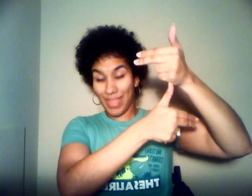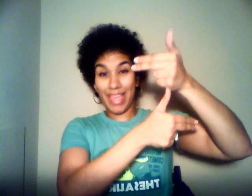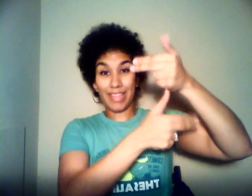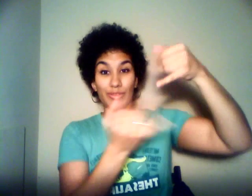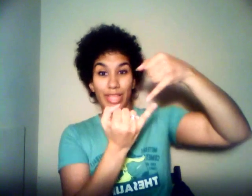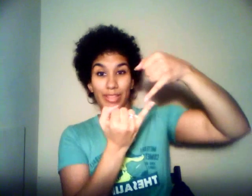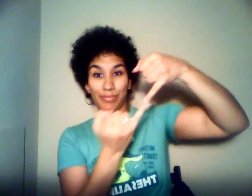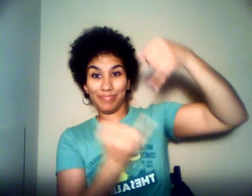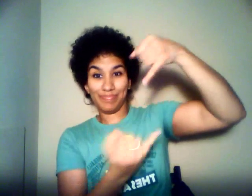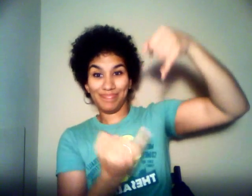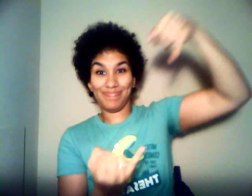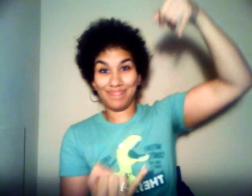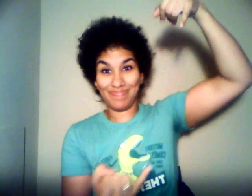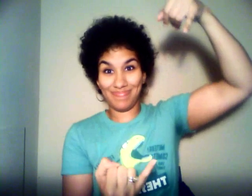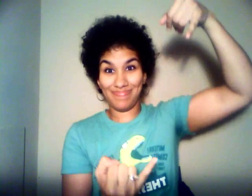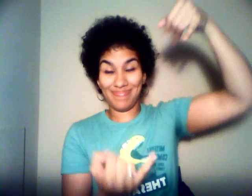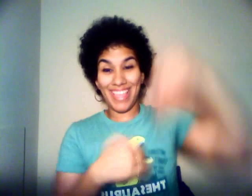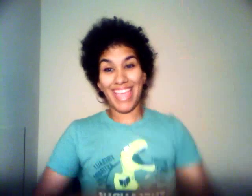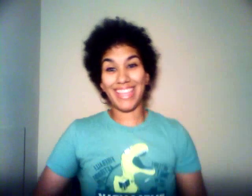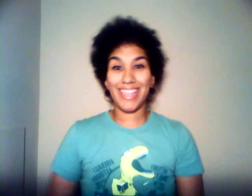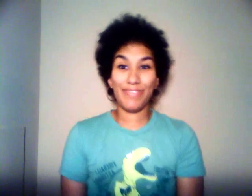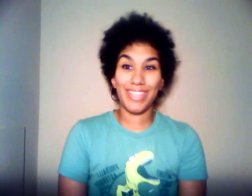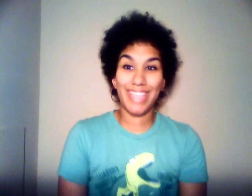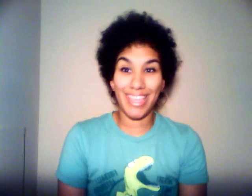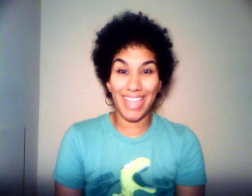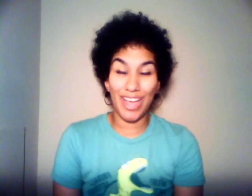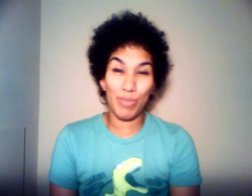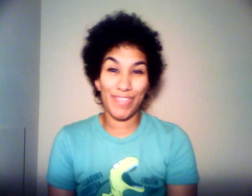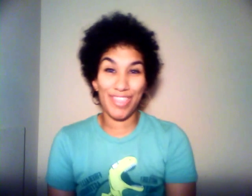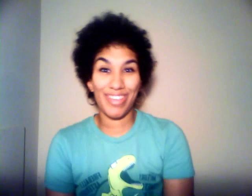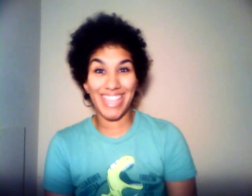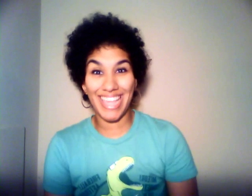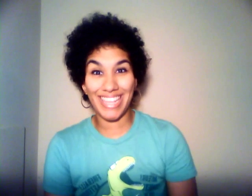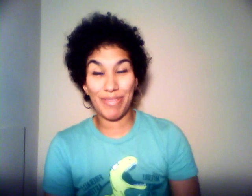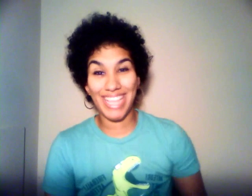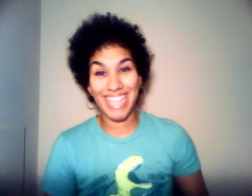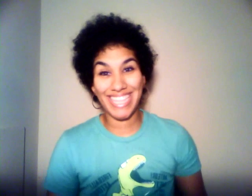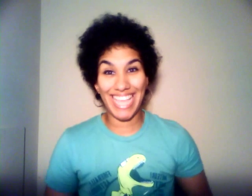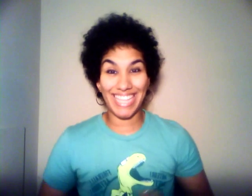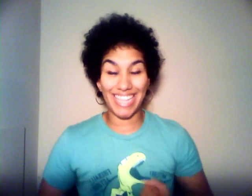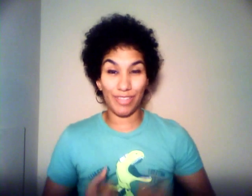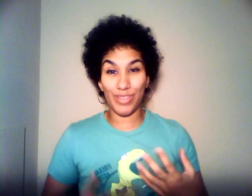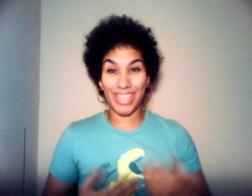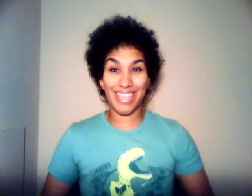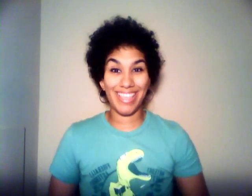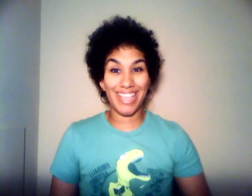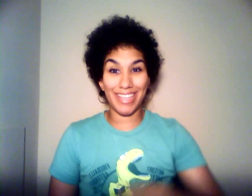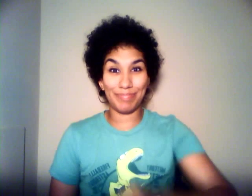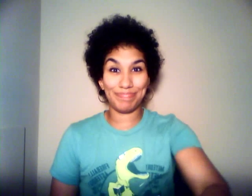and tornado. And that's it for today. I hope you've enjoyed this sign language lesson, and I look forward to seeing you next time.